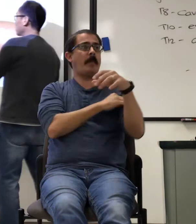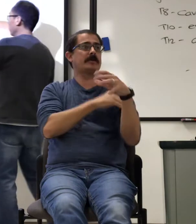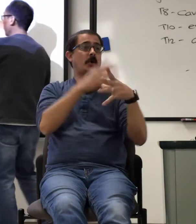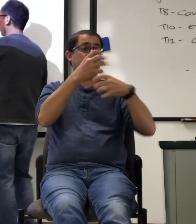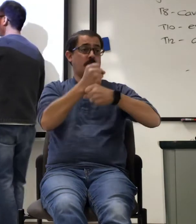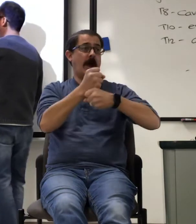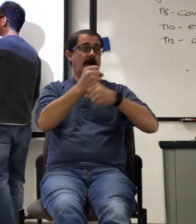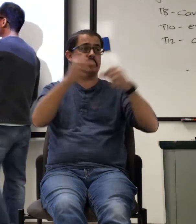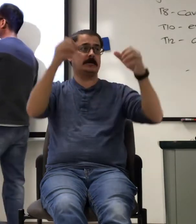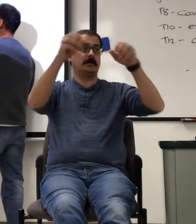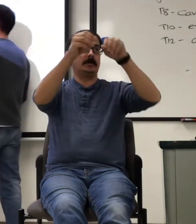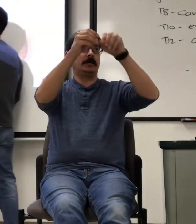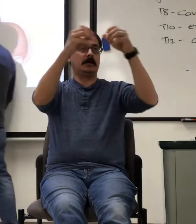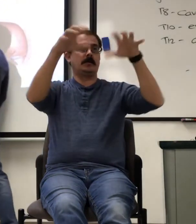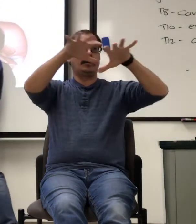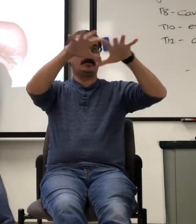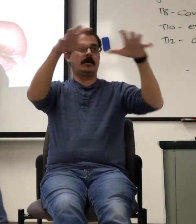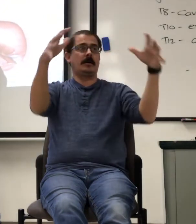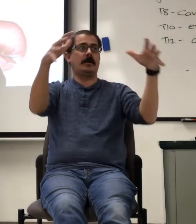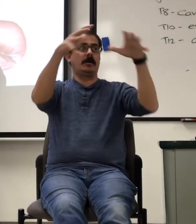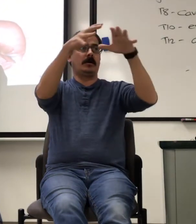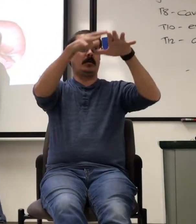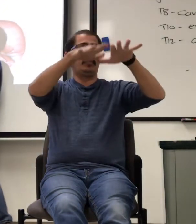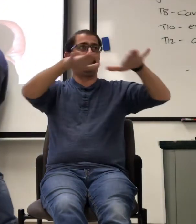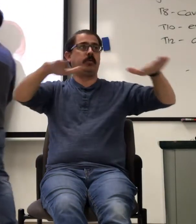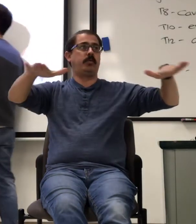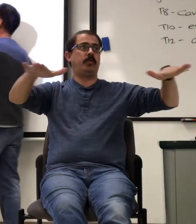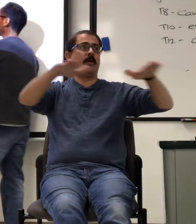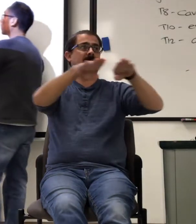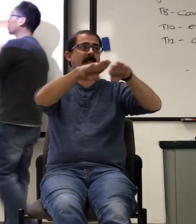contracts, it flattens to this reddish zone.